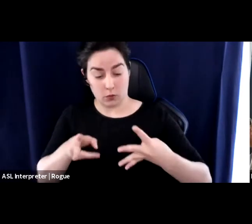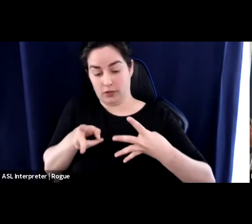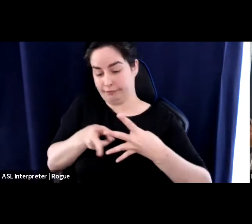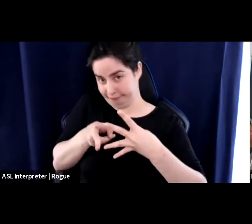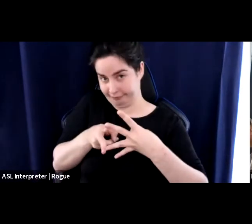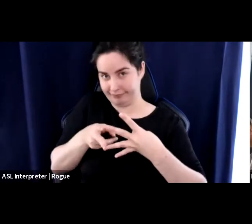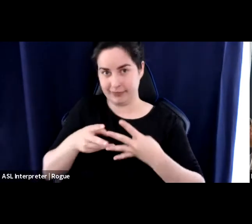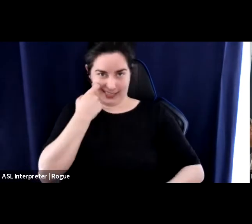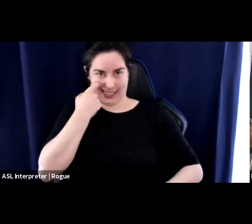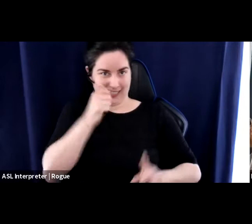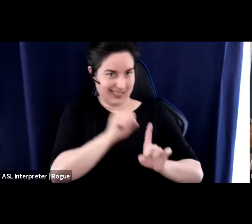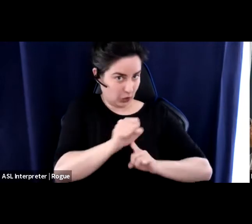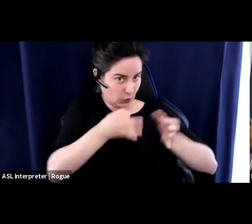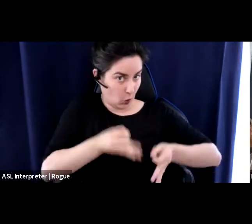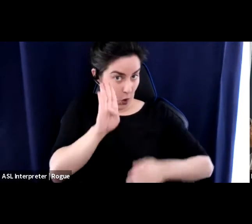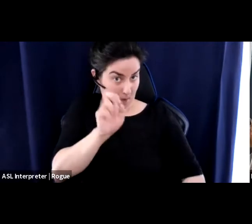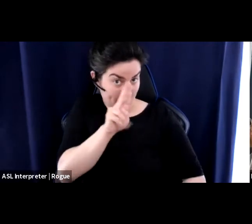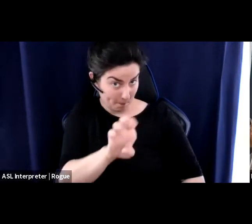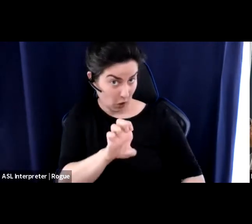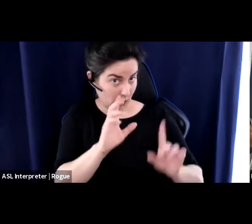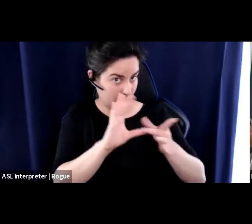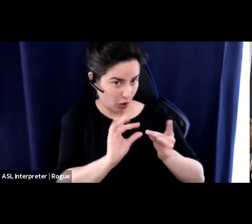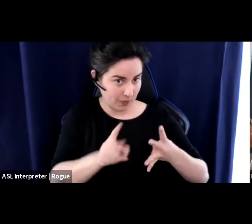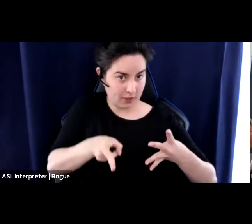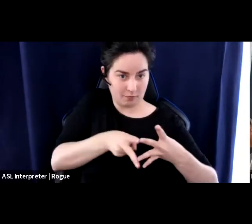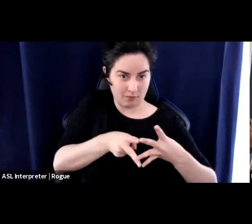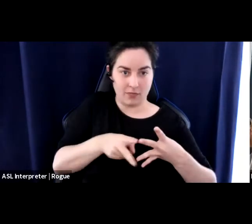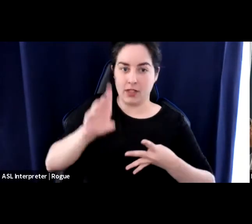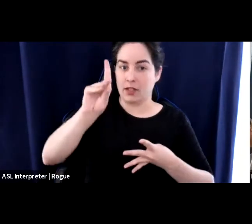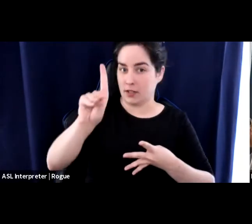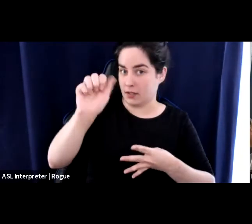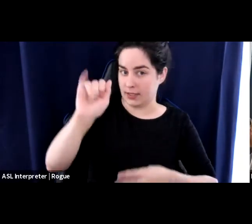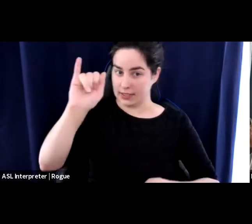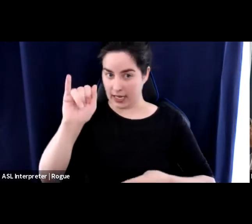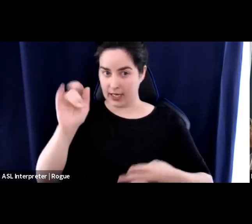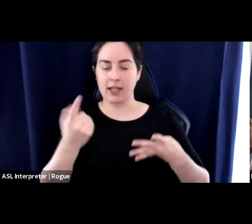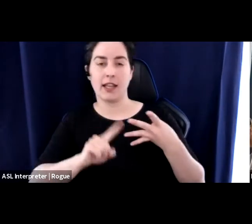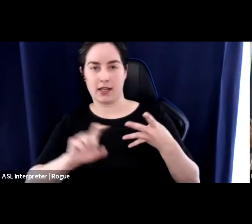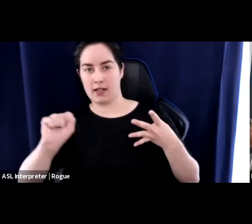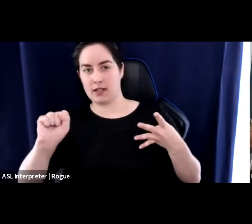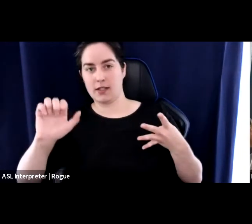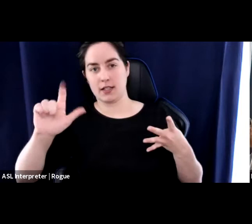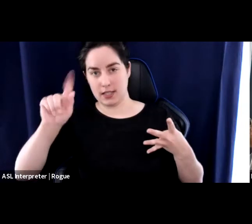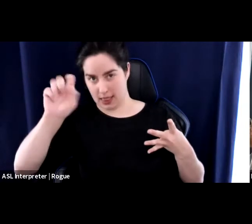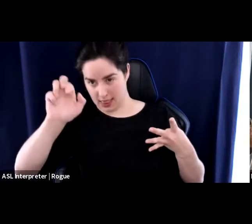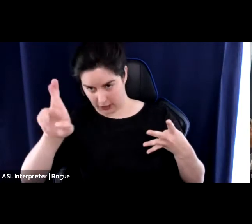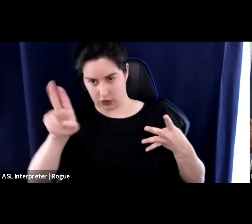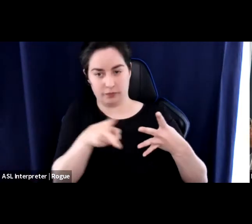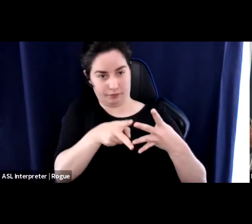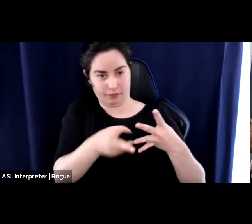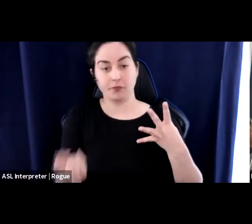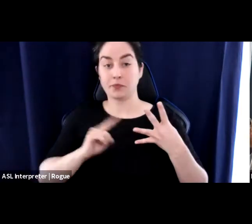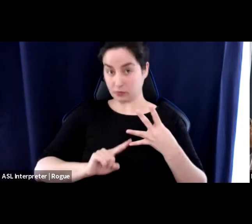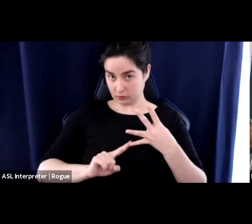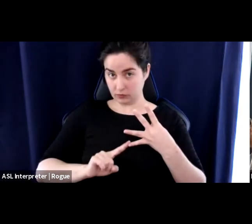had already mentioned, which is the Queen and DAI and the Queen and Slatter, and conclude by offering